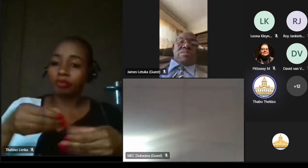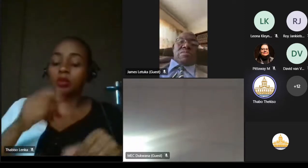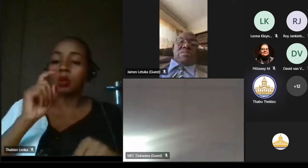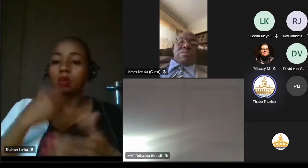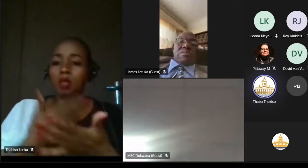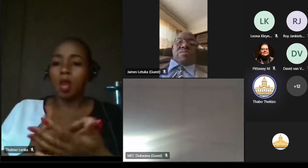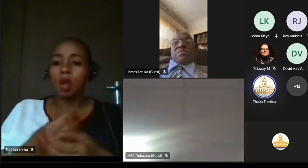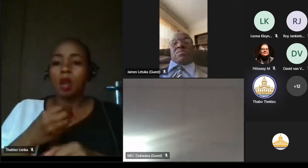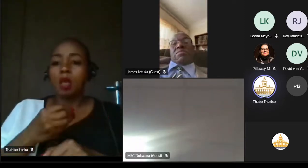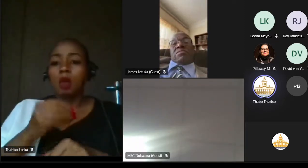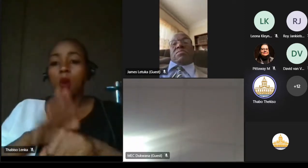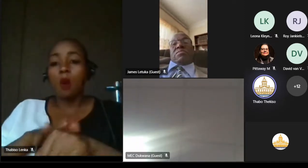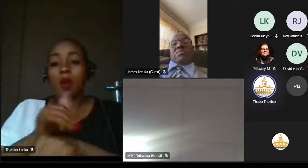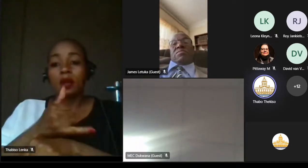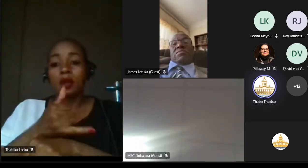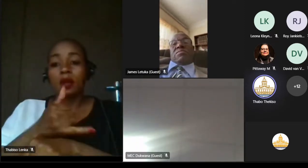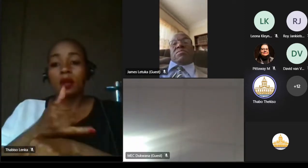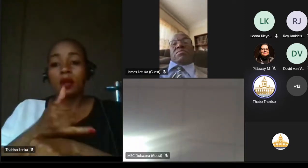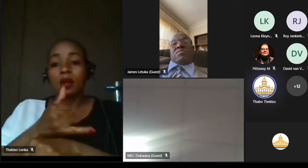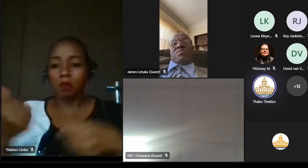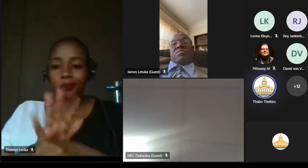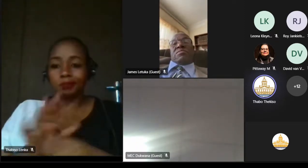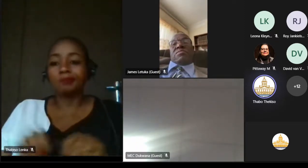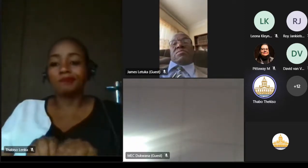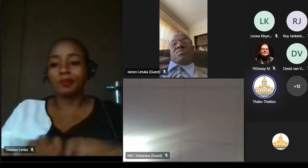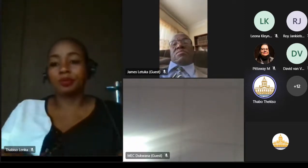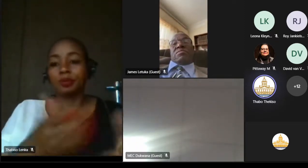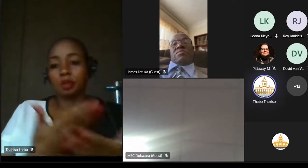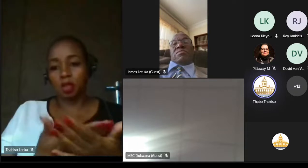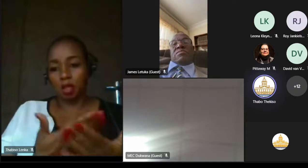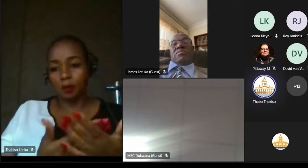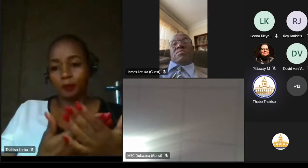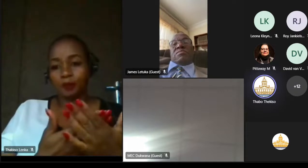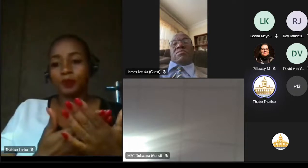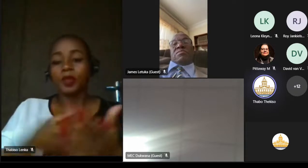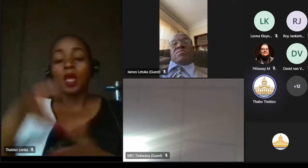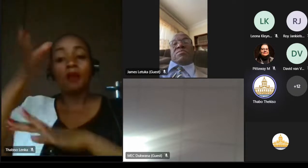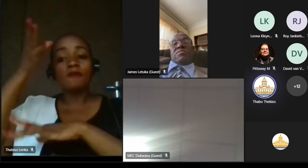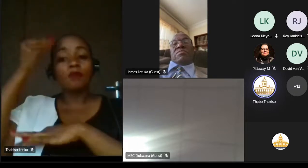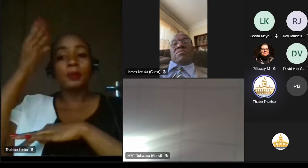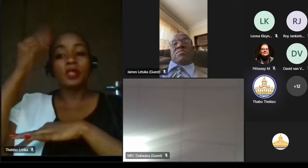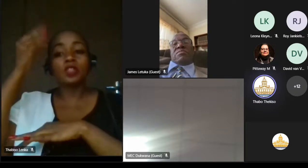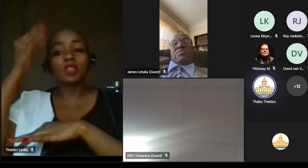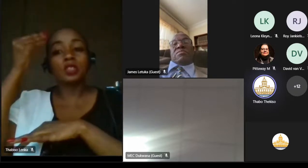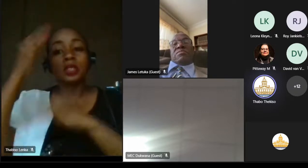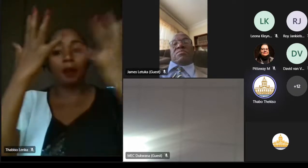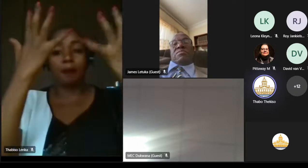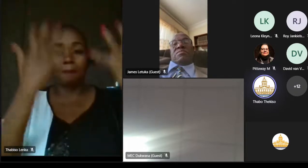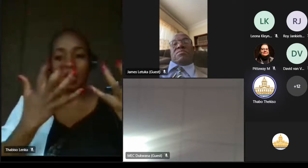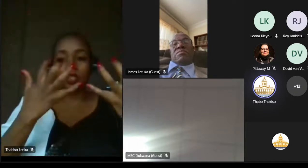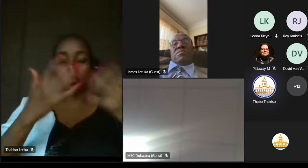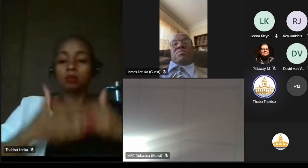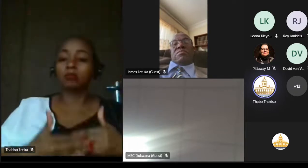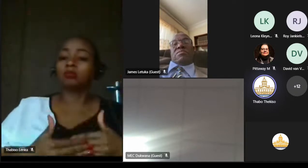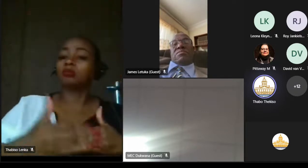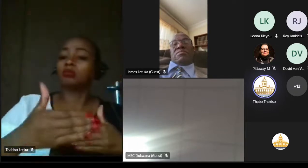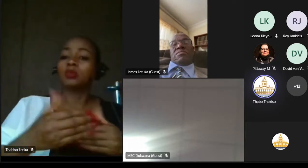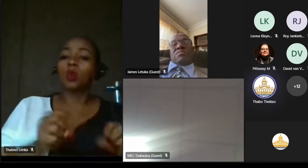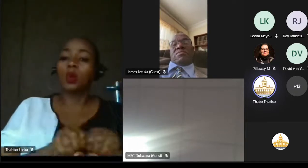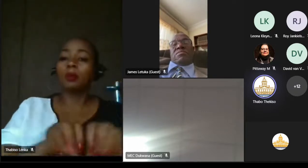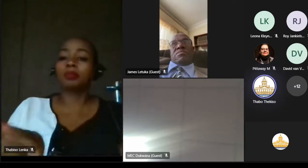provided online as soon as the minister starts his speech. Information and budget tips between now and then may still